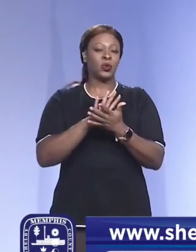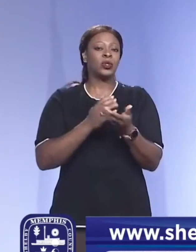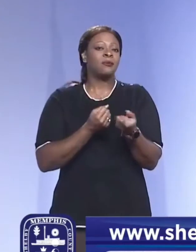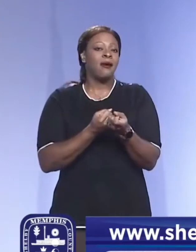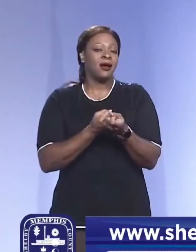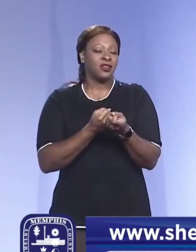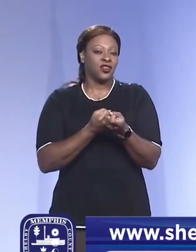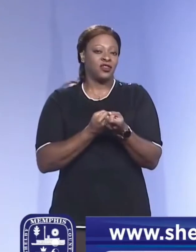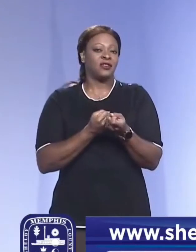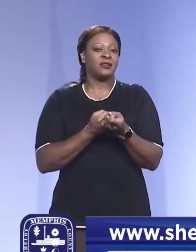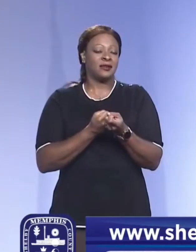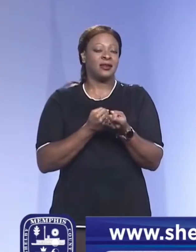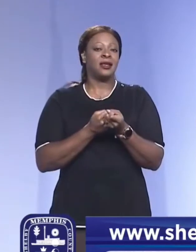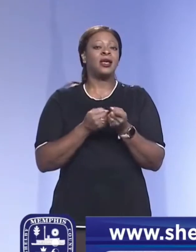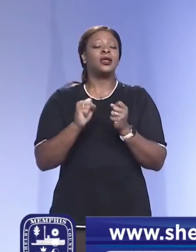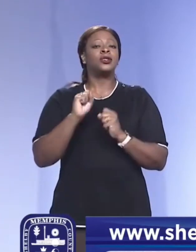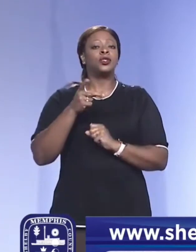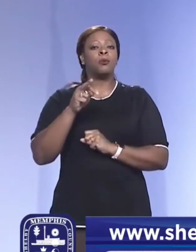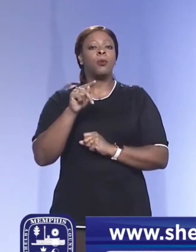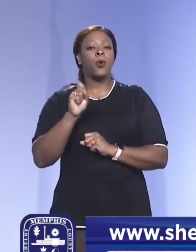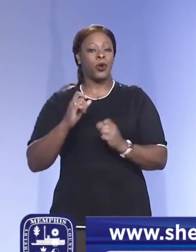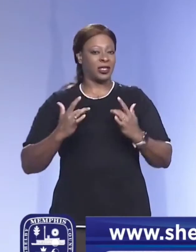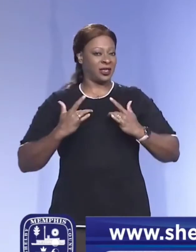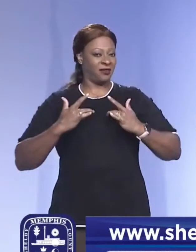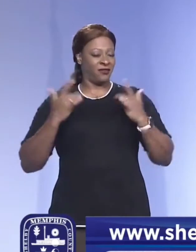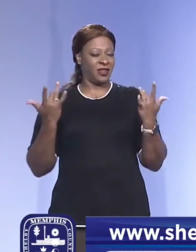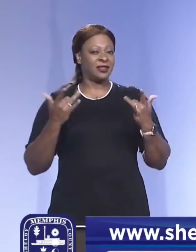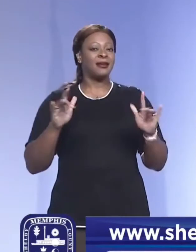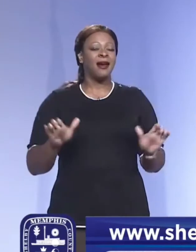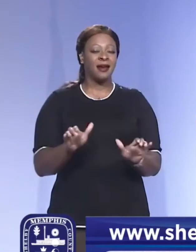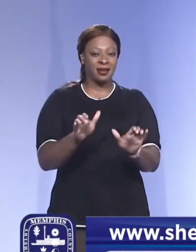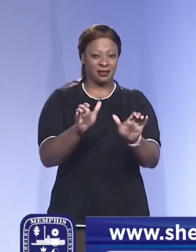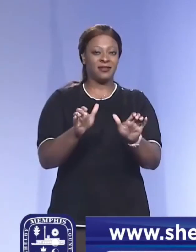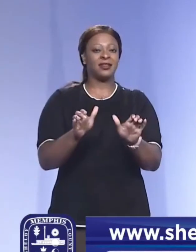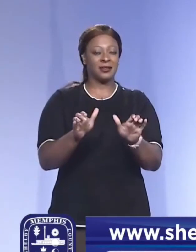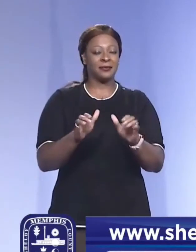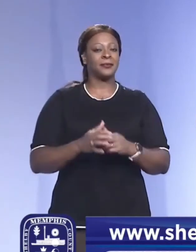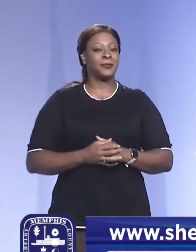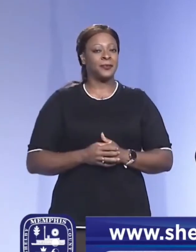school-sponsored sporting events and activities.